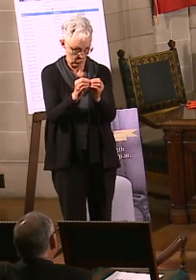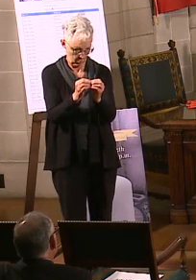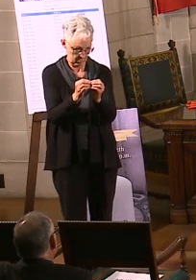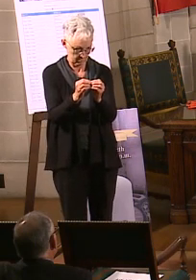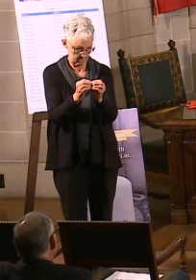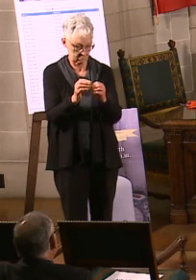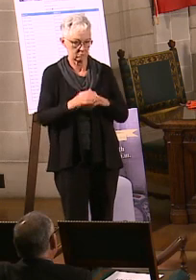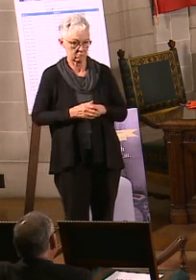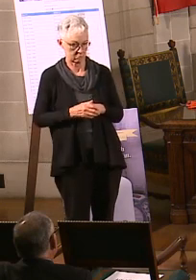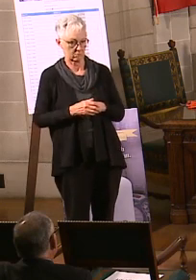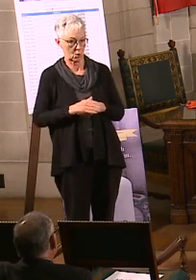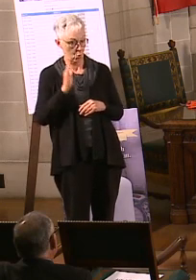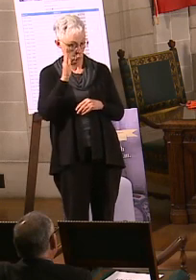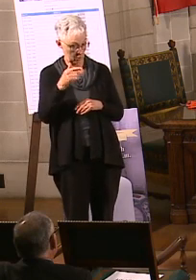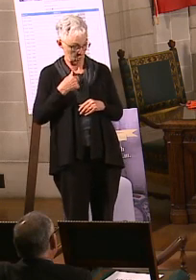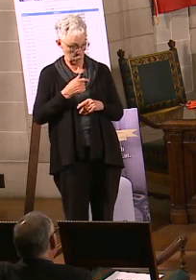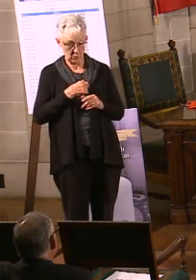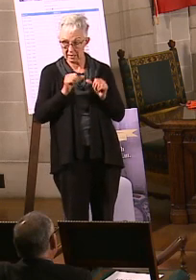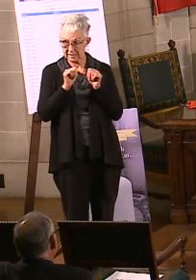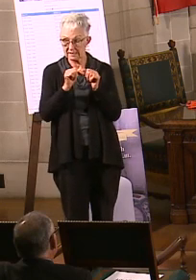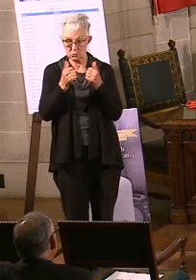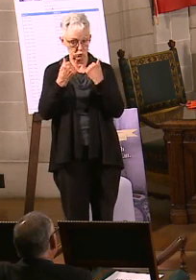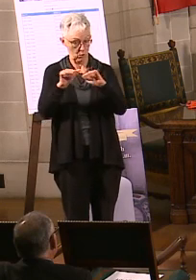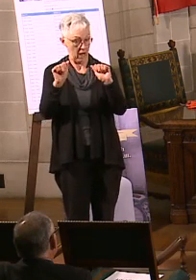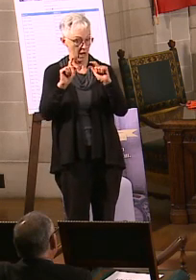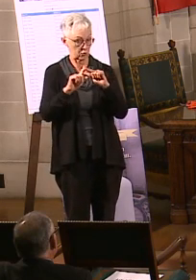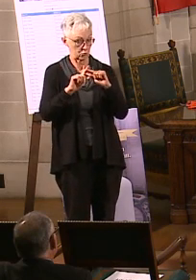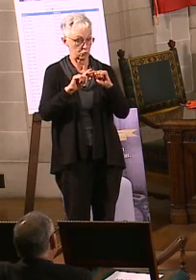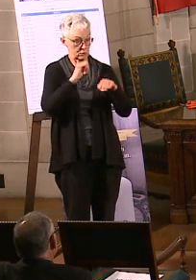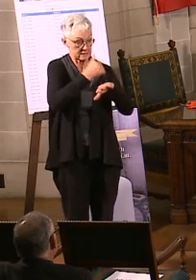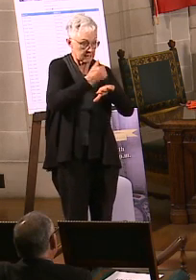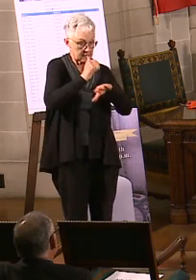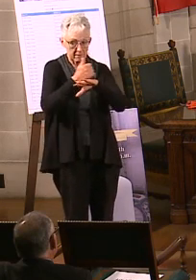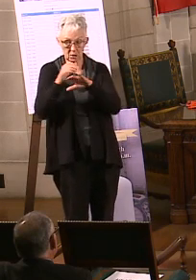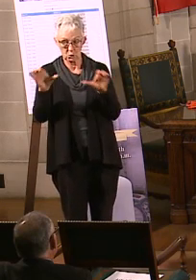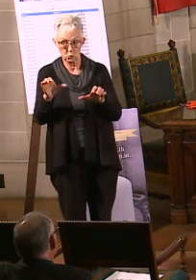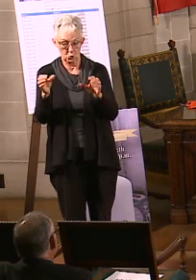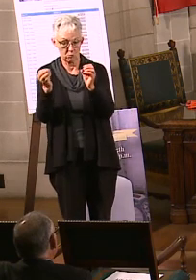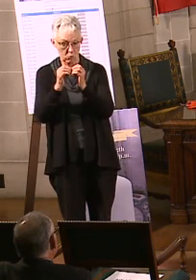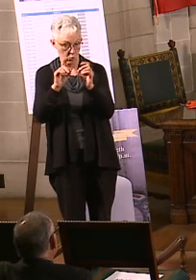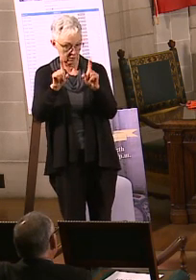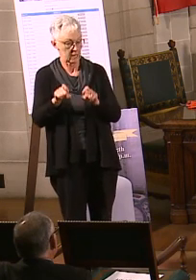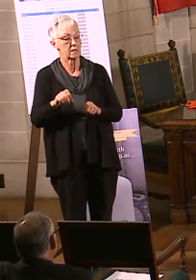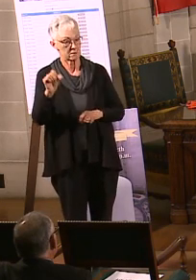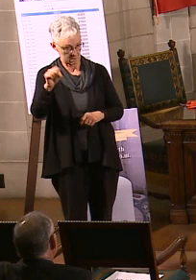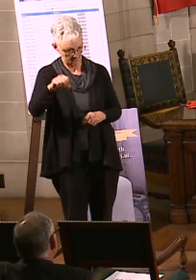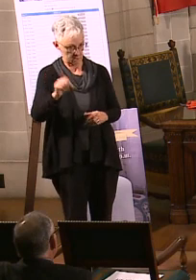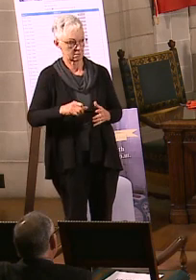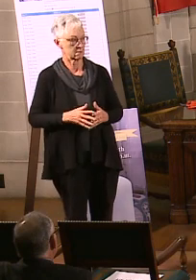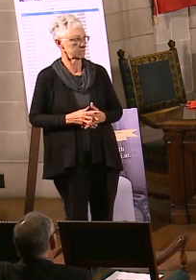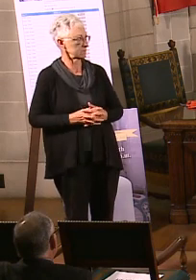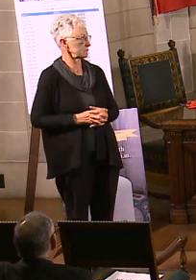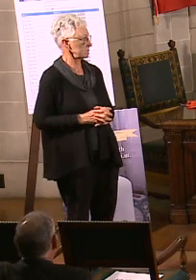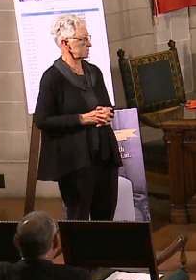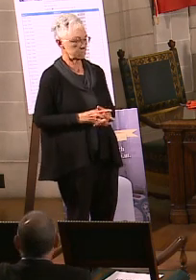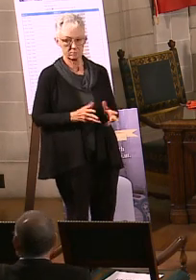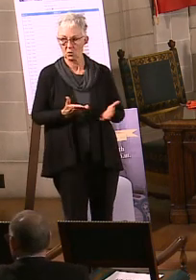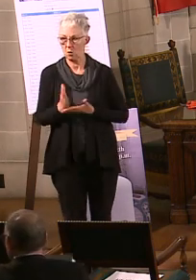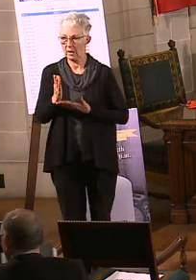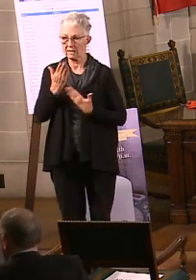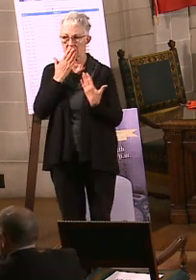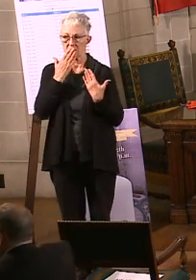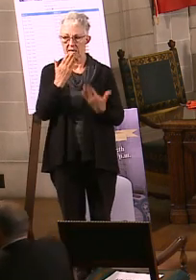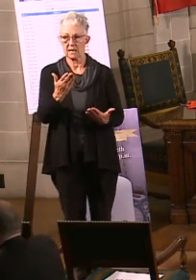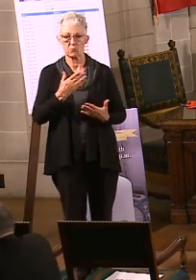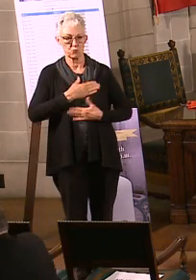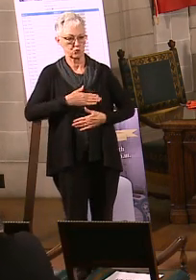expand capacity, but we are able to do the testing we're doing and expand testing as well. All right, folks. Well, again, thank you very